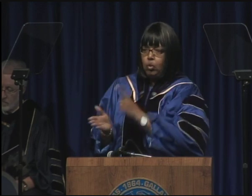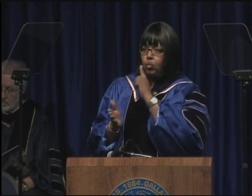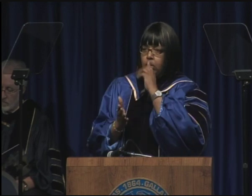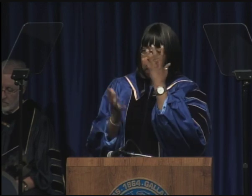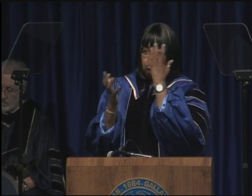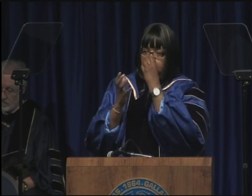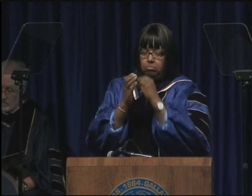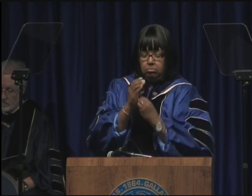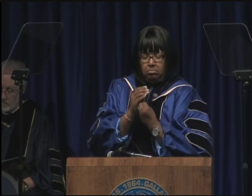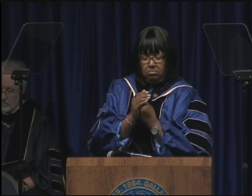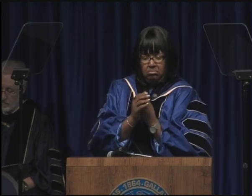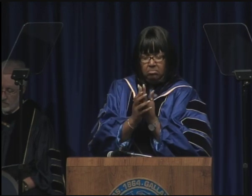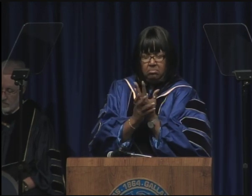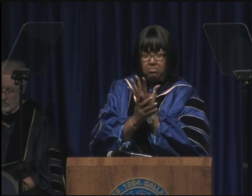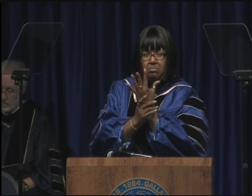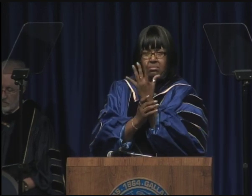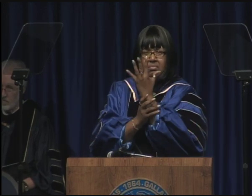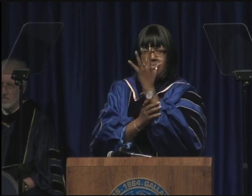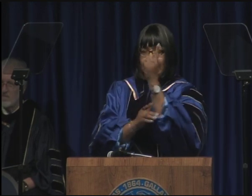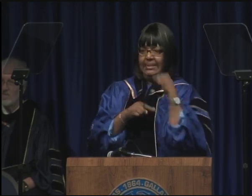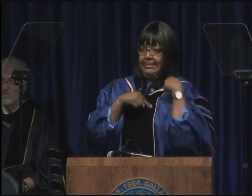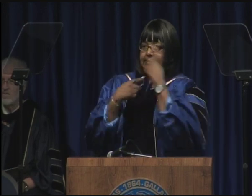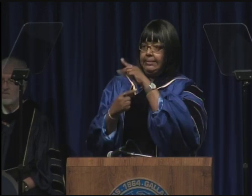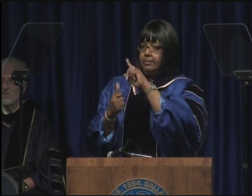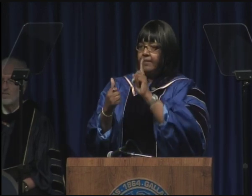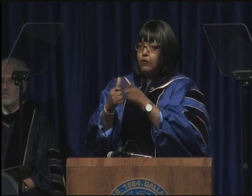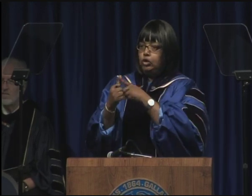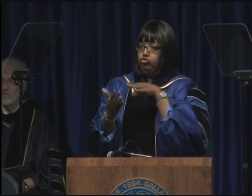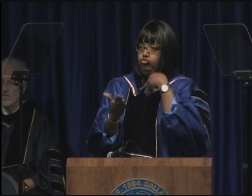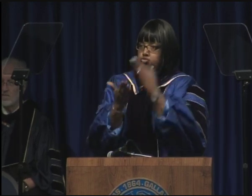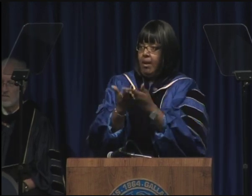student who has blossomed since arriving here.